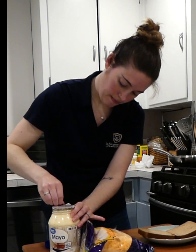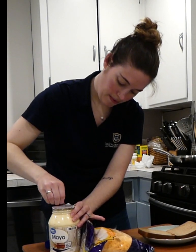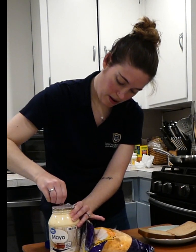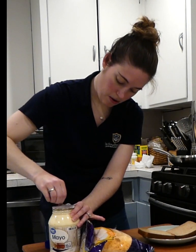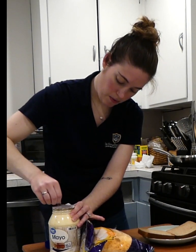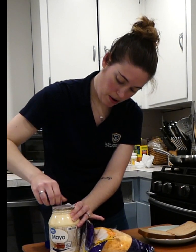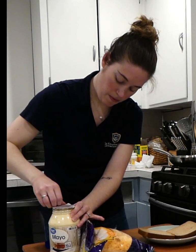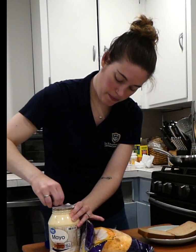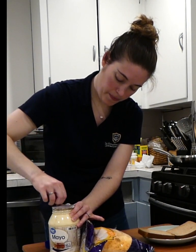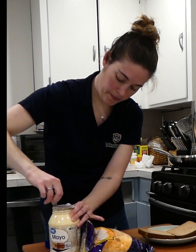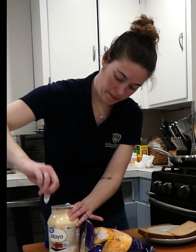There we go.